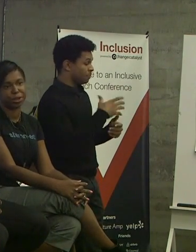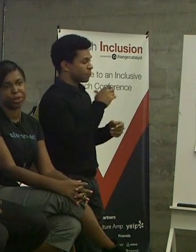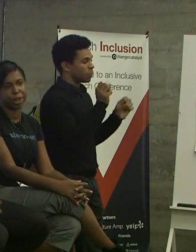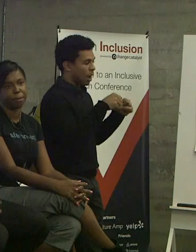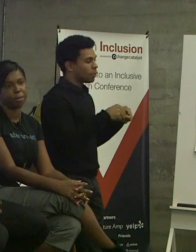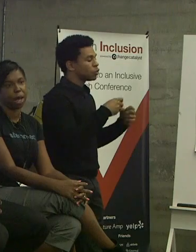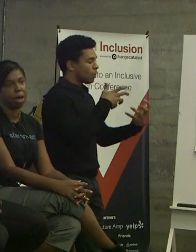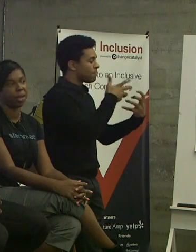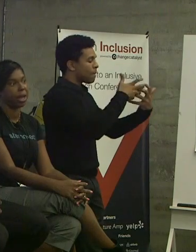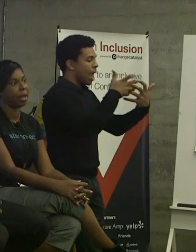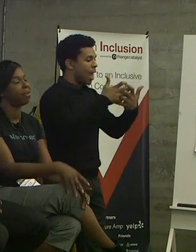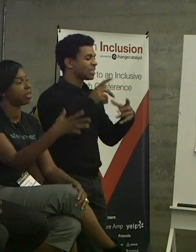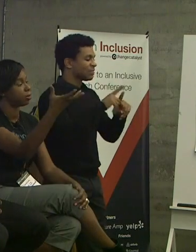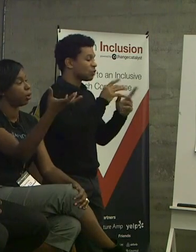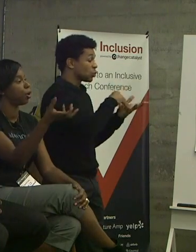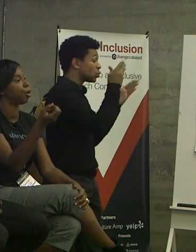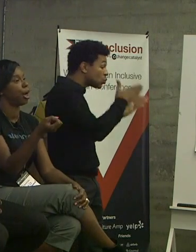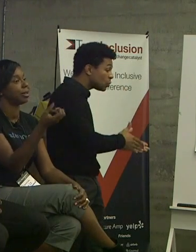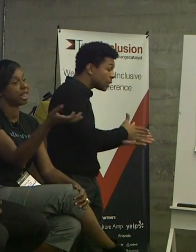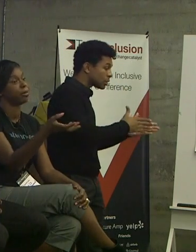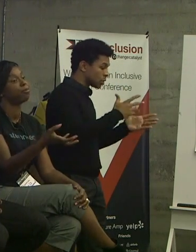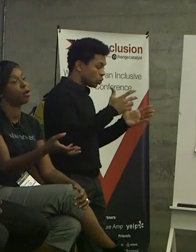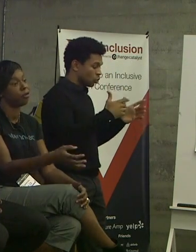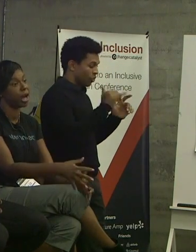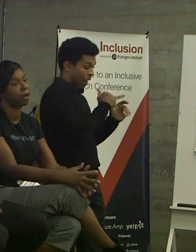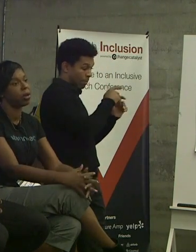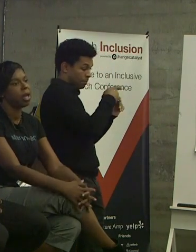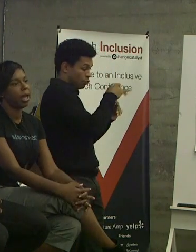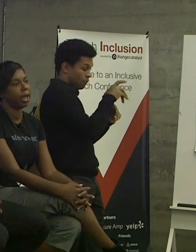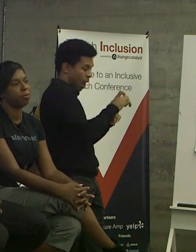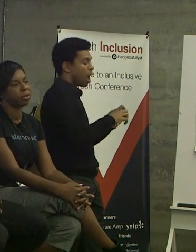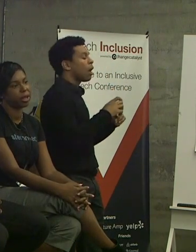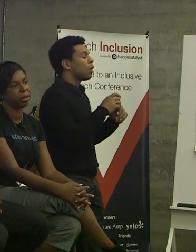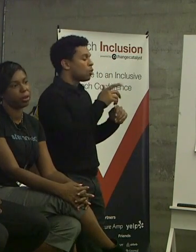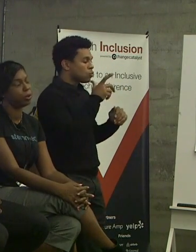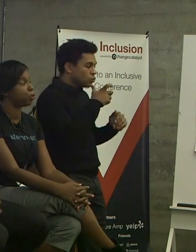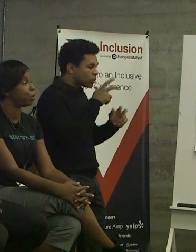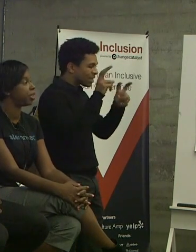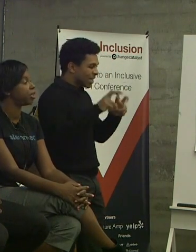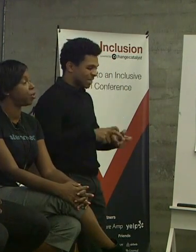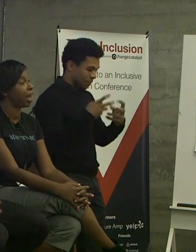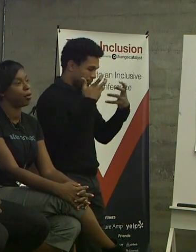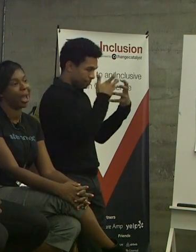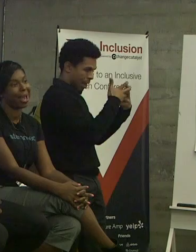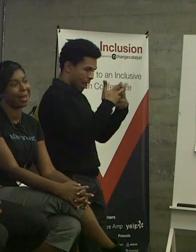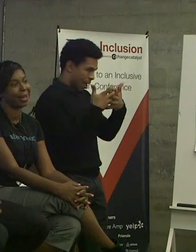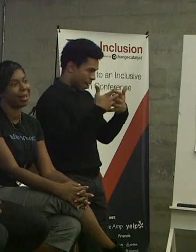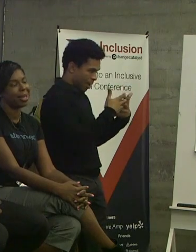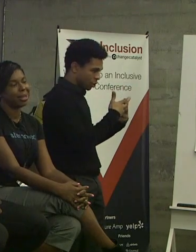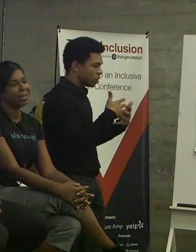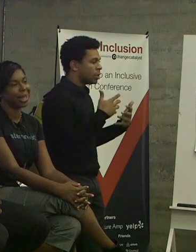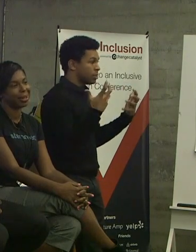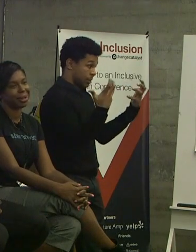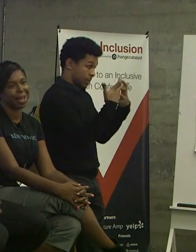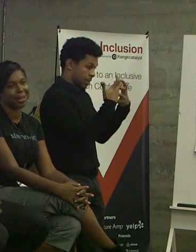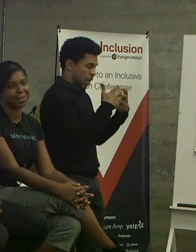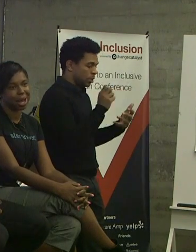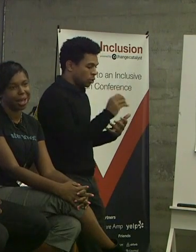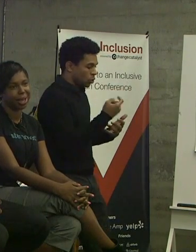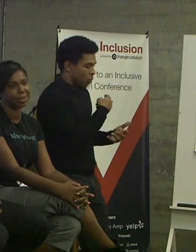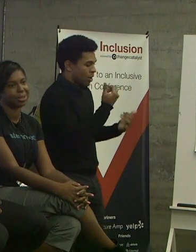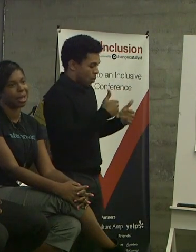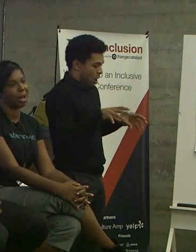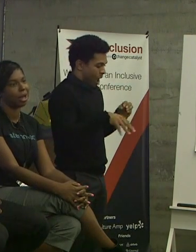match students to them that have a similar assessment profile and present those students. And so now we're adding data